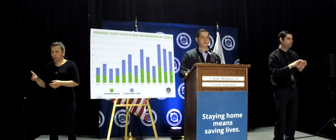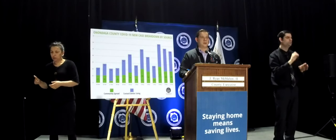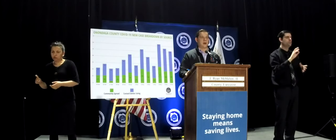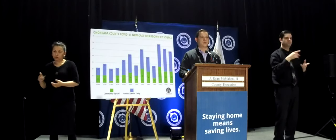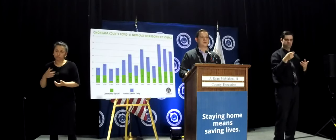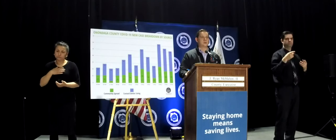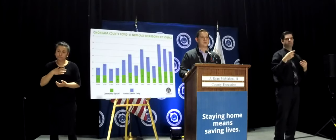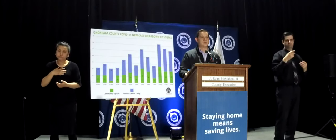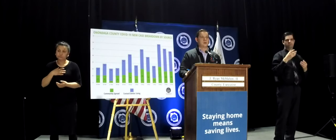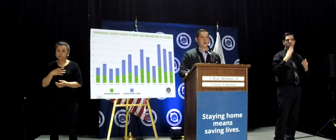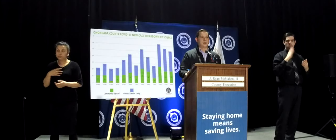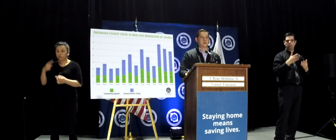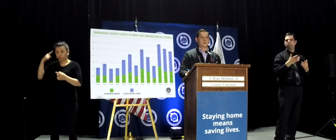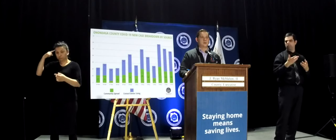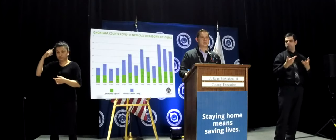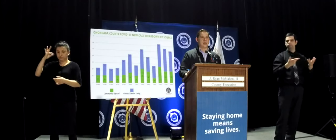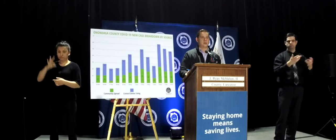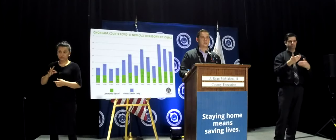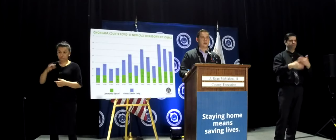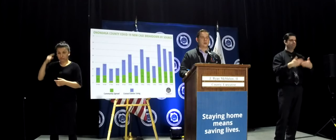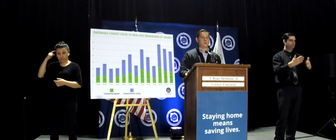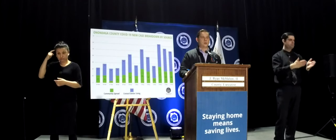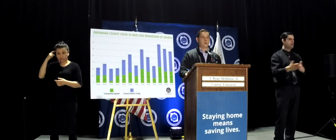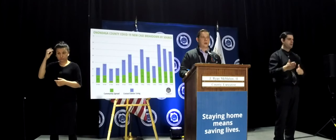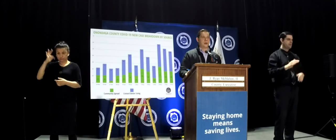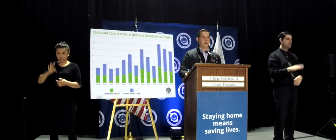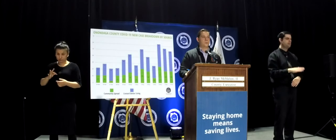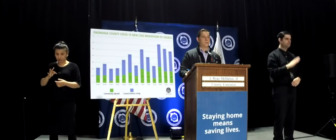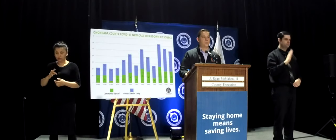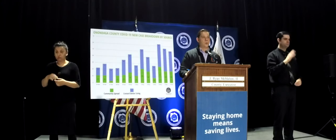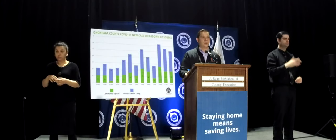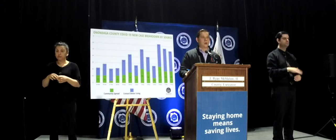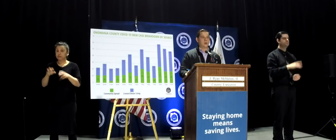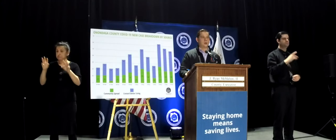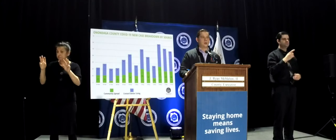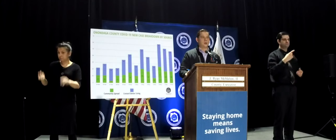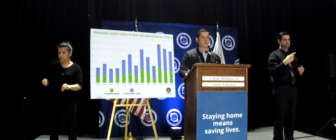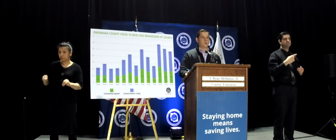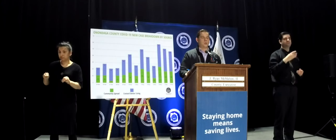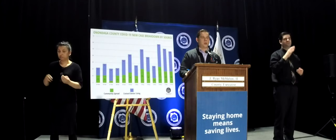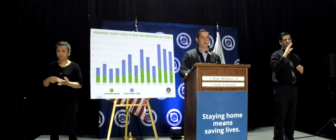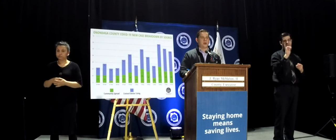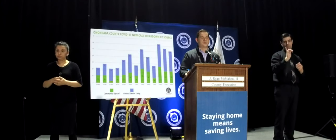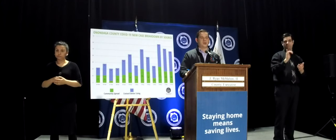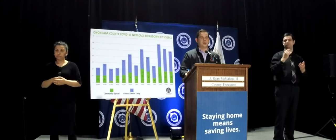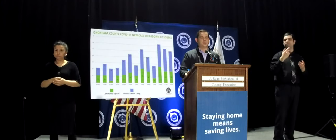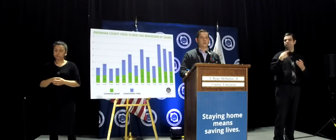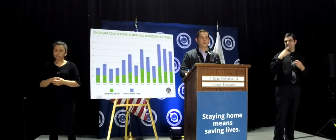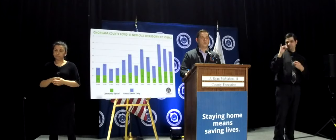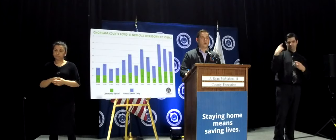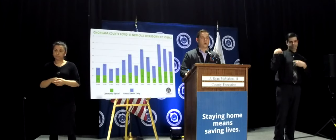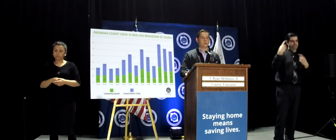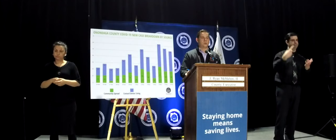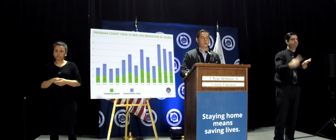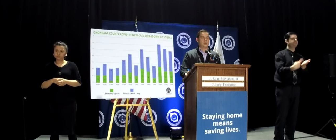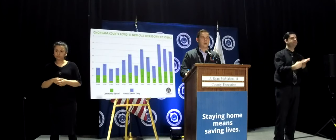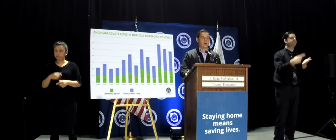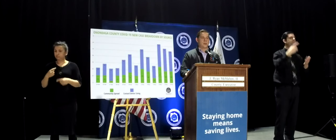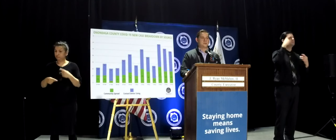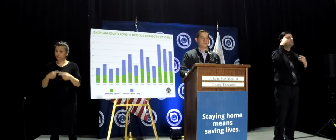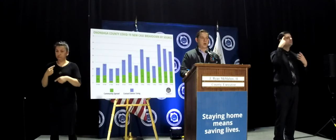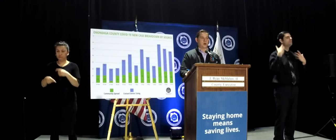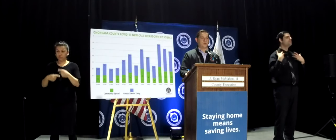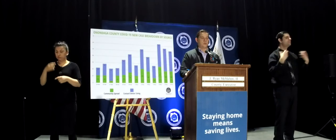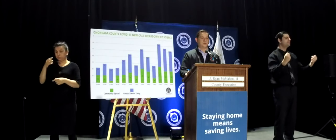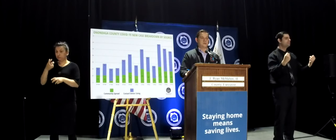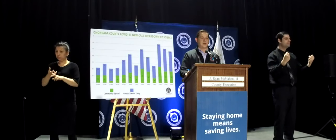recognize mental health is a serious challenge in our community right now, and will be a public health challenge moving forward.